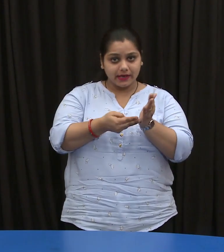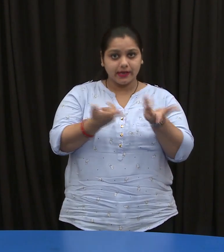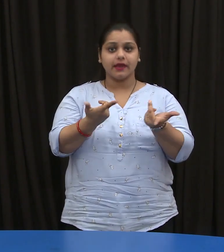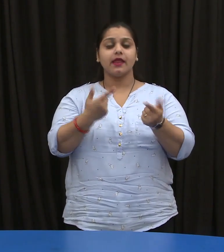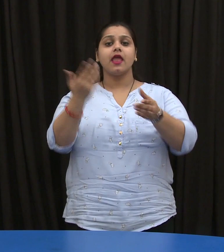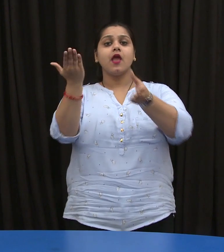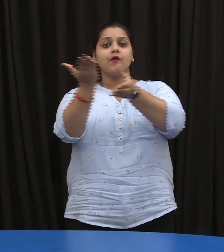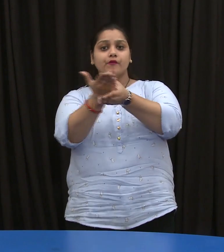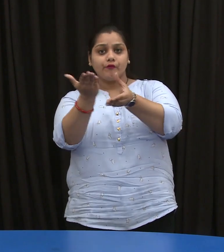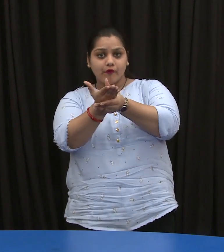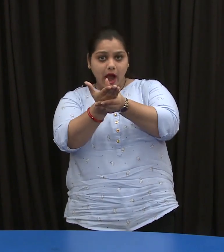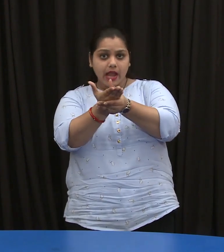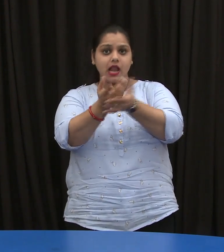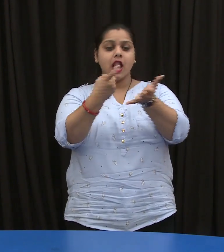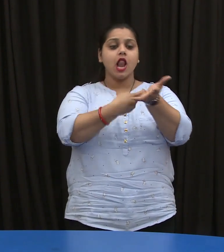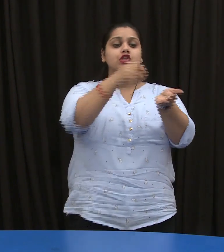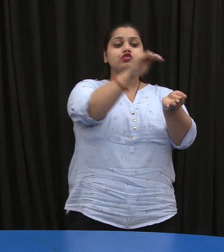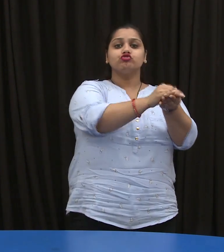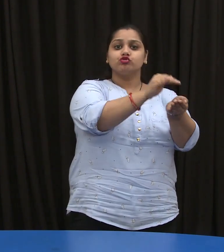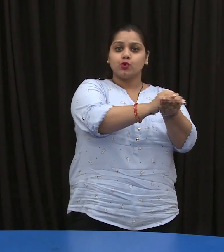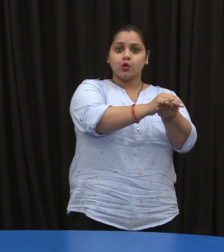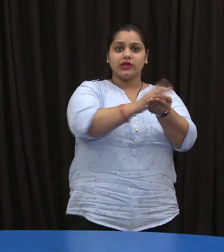file storage space,